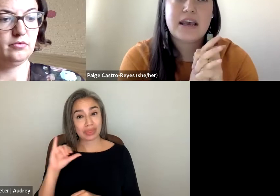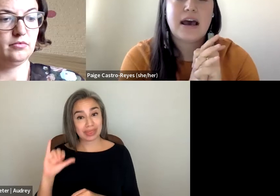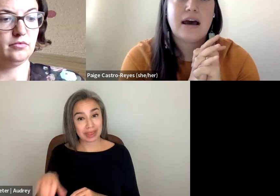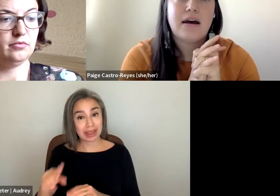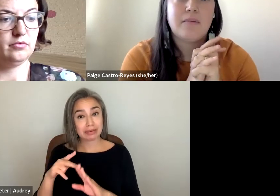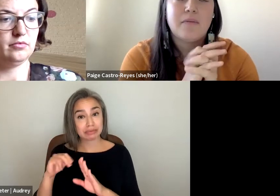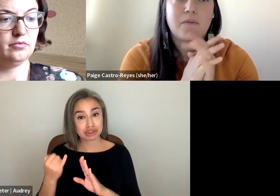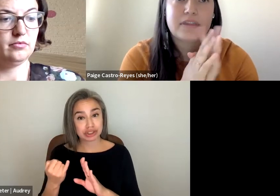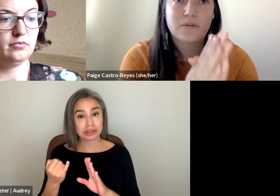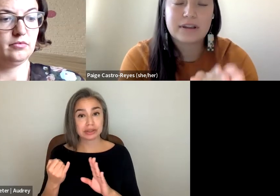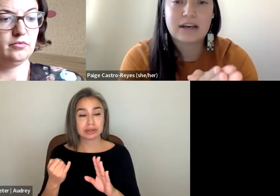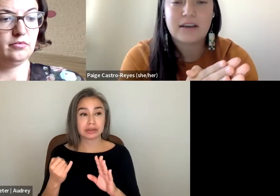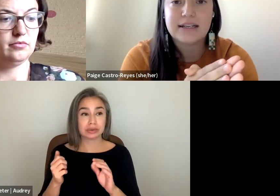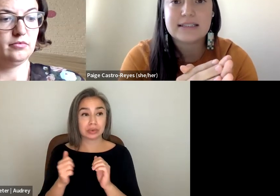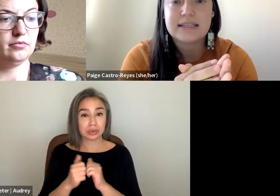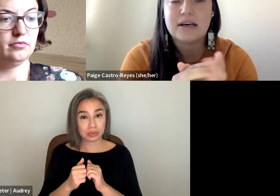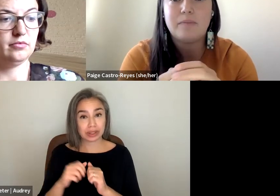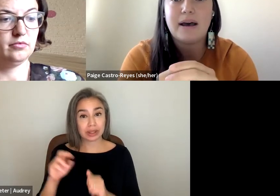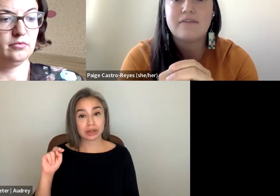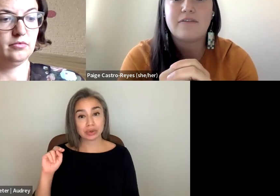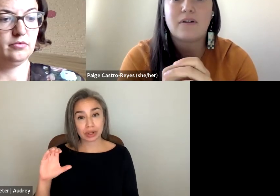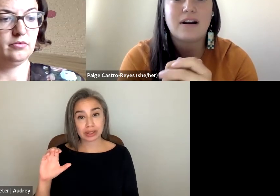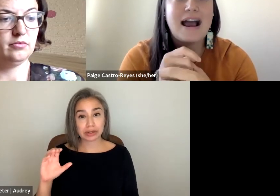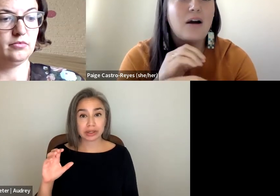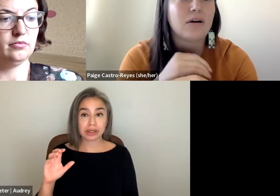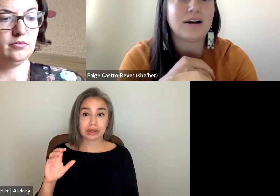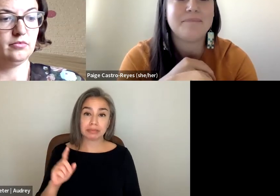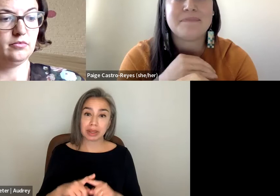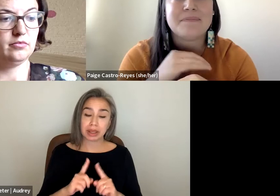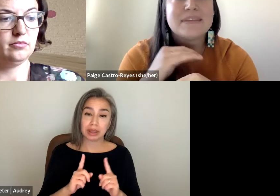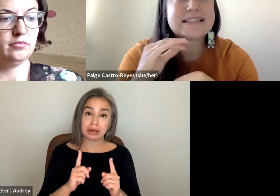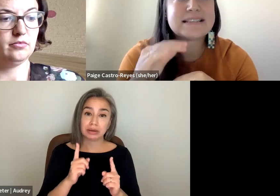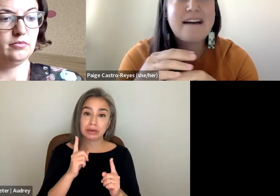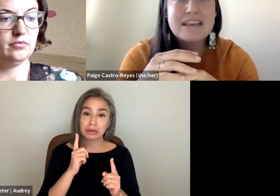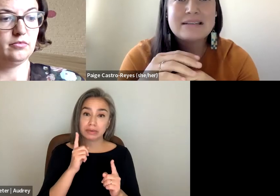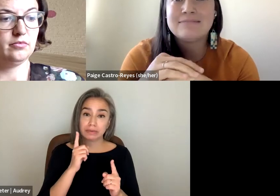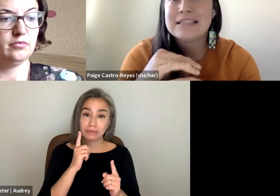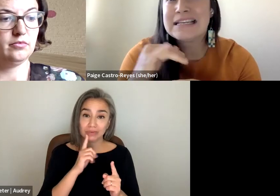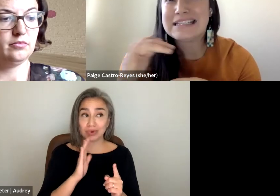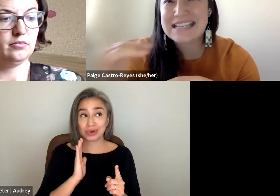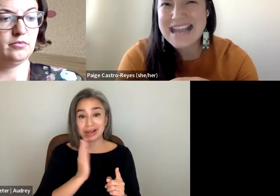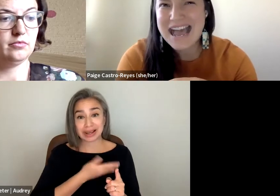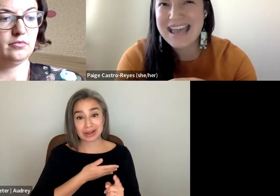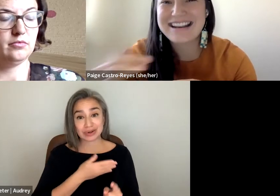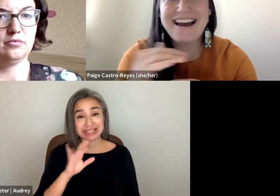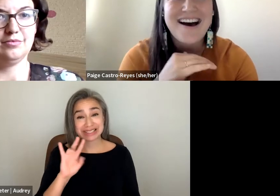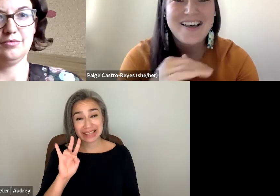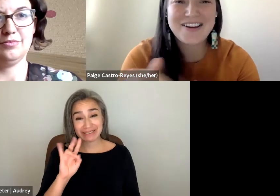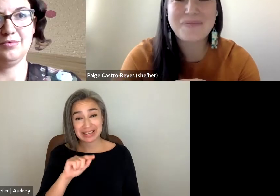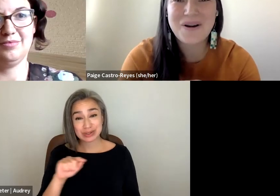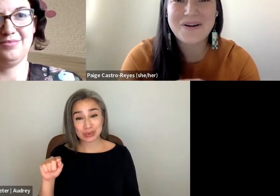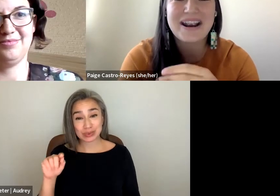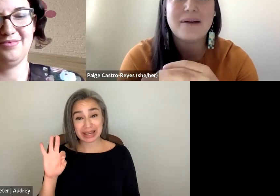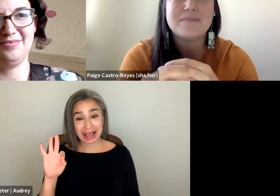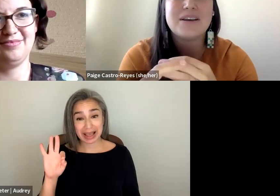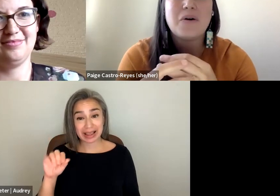project with North Carolina CEAL, but for our 7 to 9